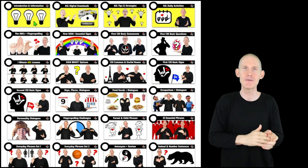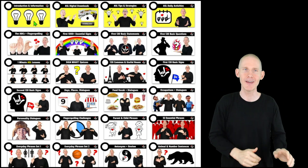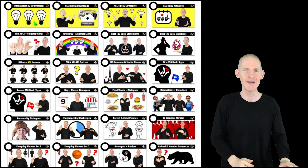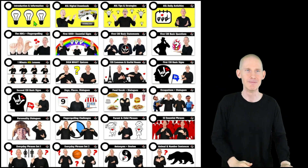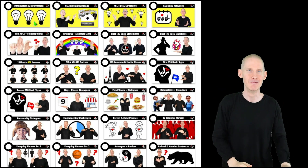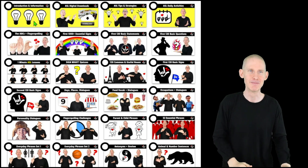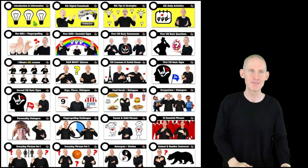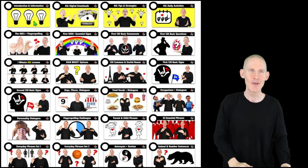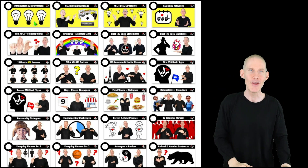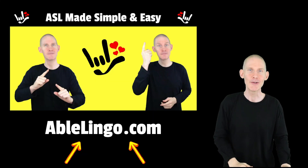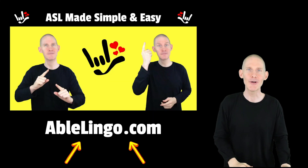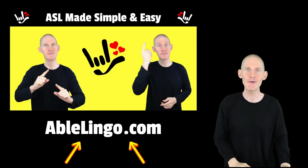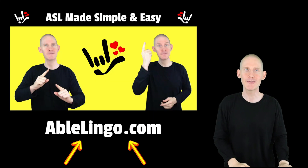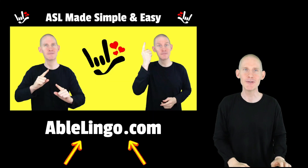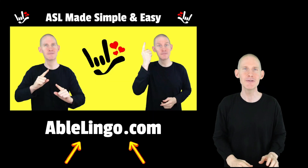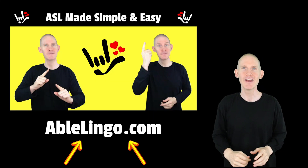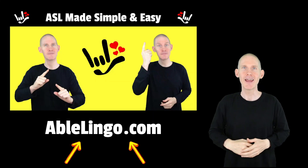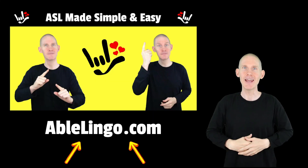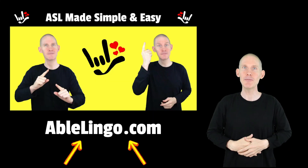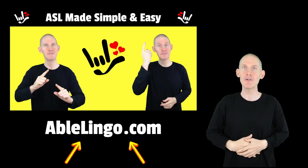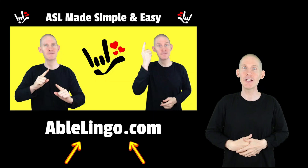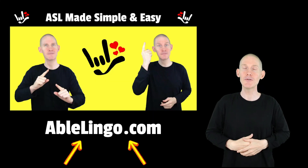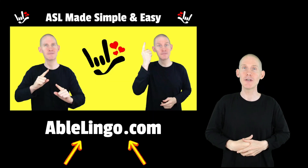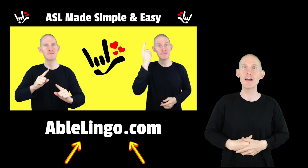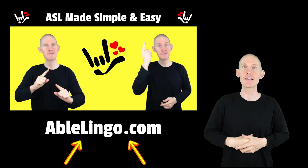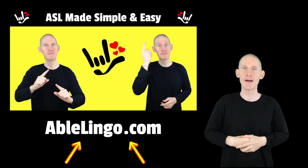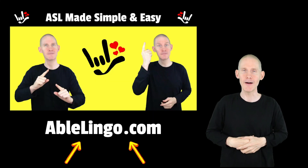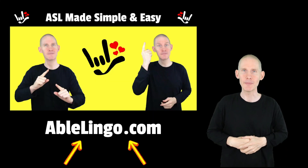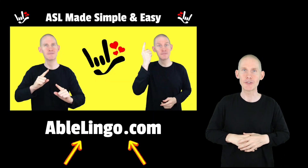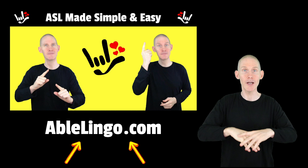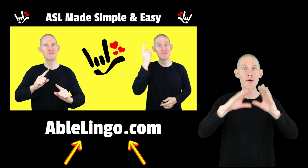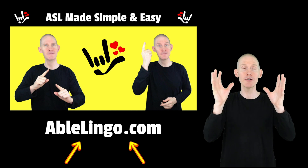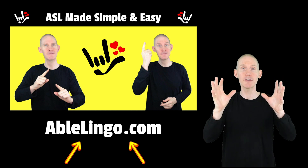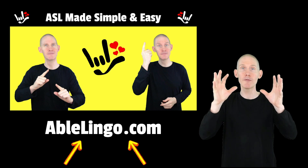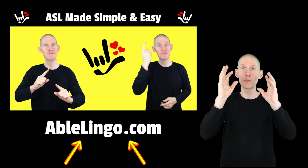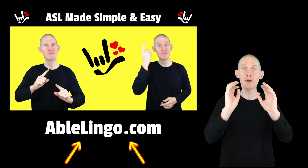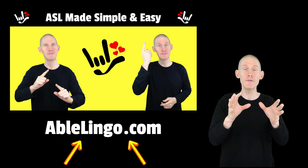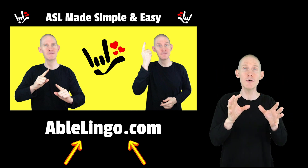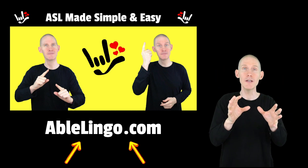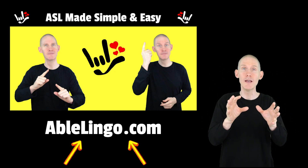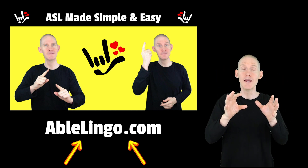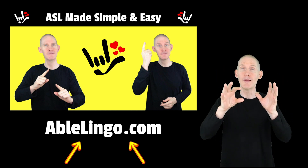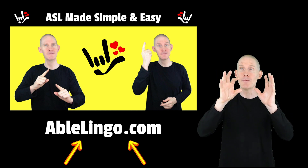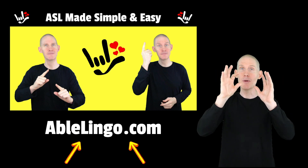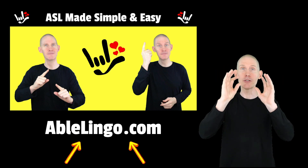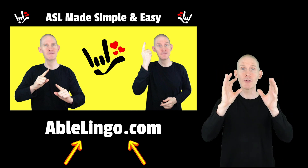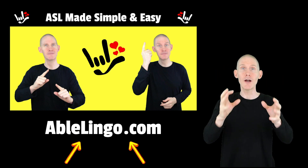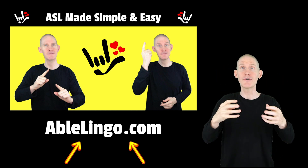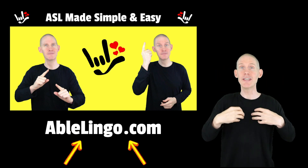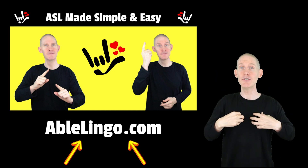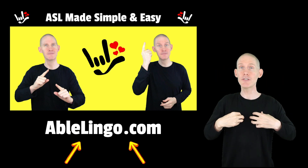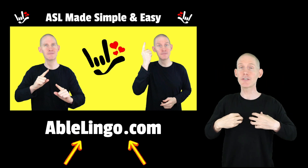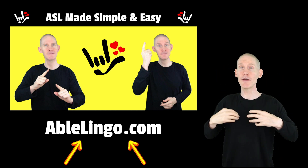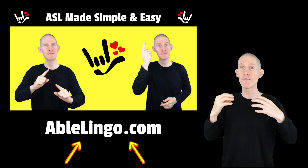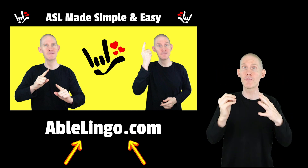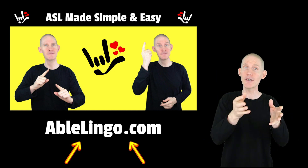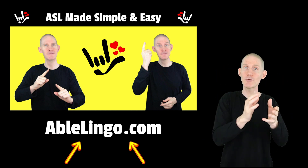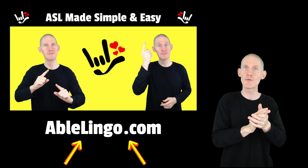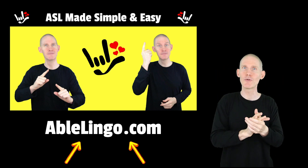Okay. Go to ablelingo.com. Check out our stuff, preview it. Make sure that our teaching style fits with